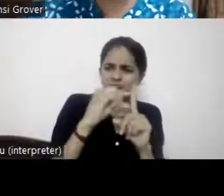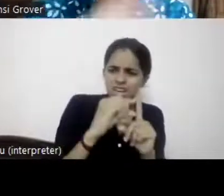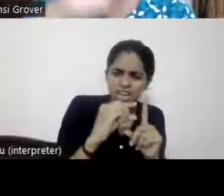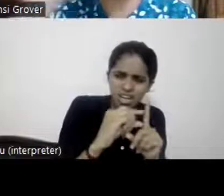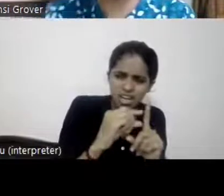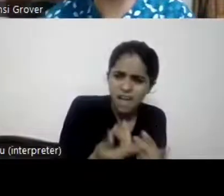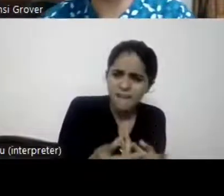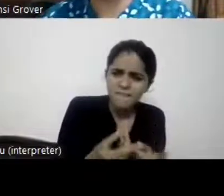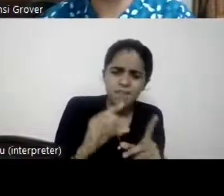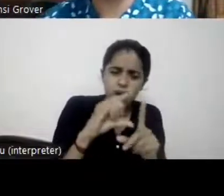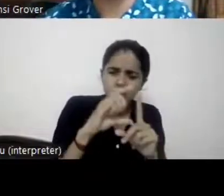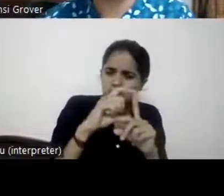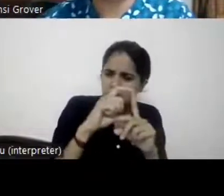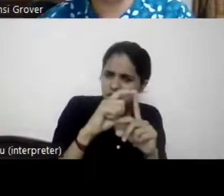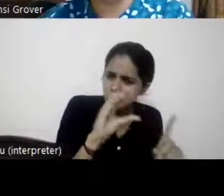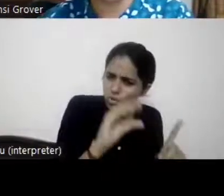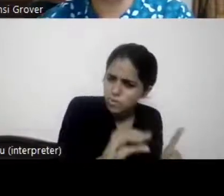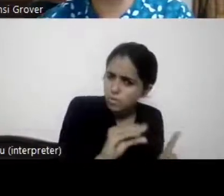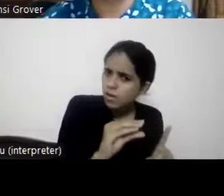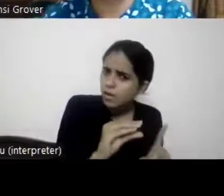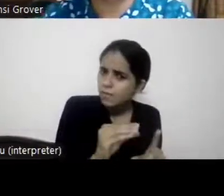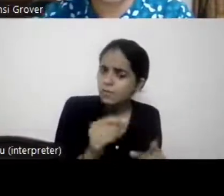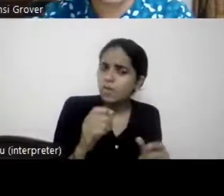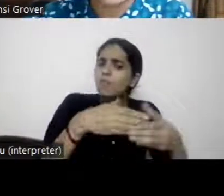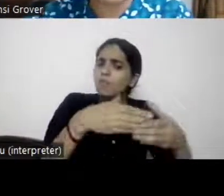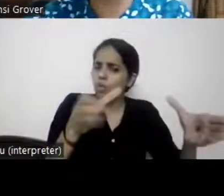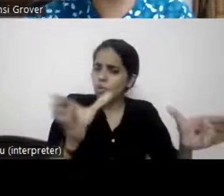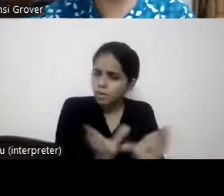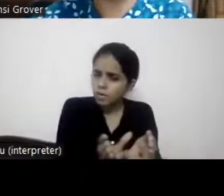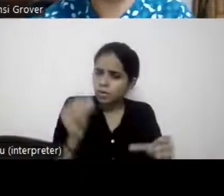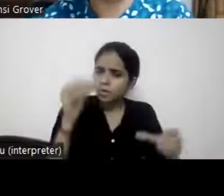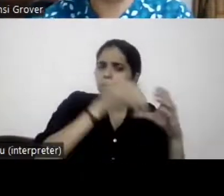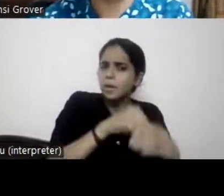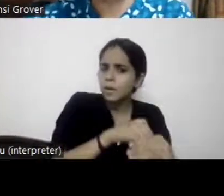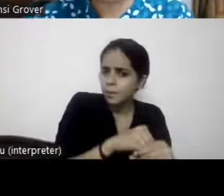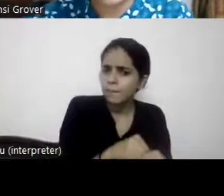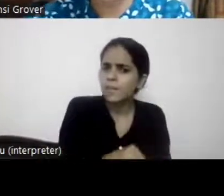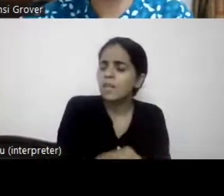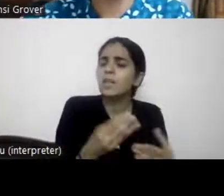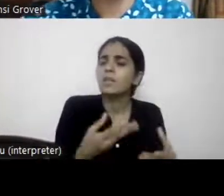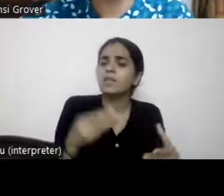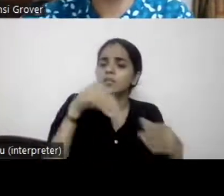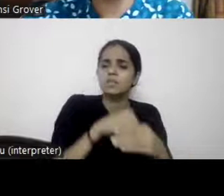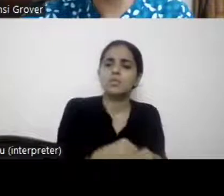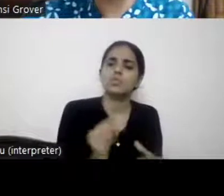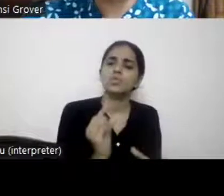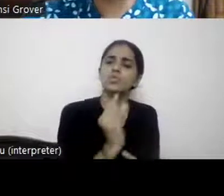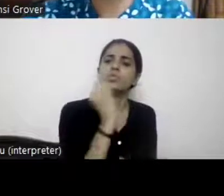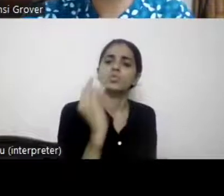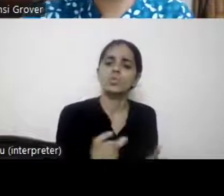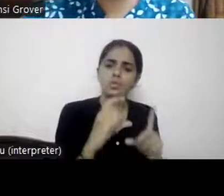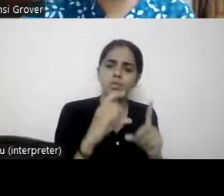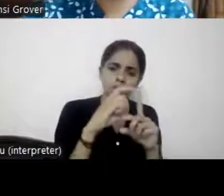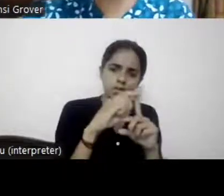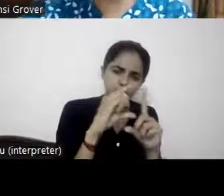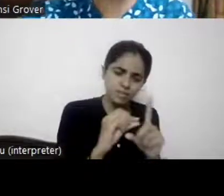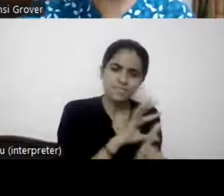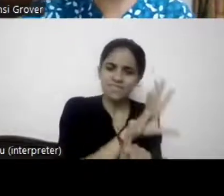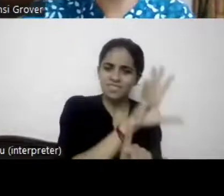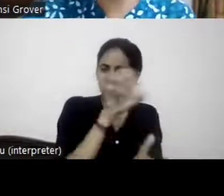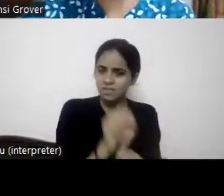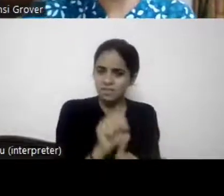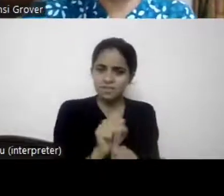the community, in terms of the deaf community. So that would be the deaf culture there